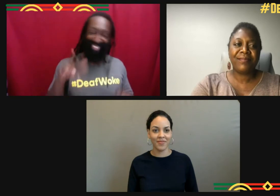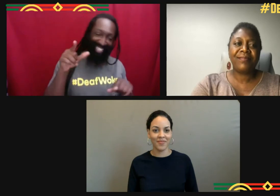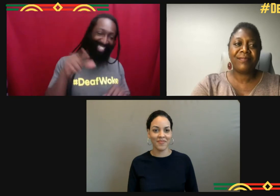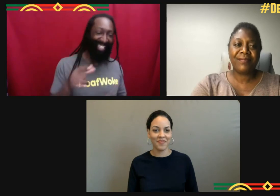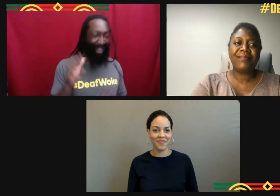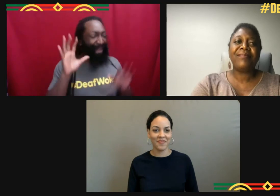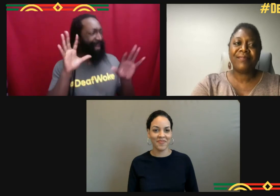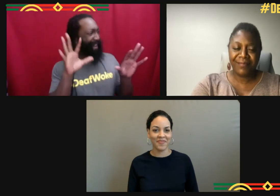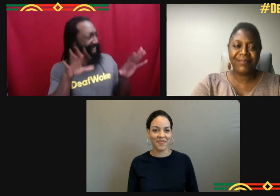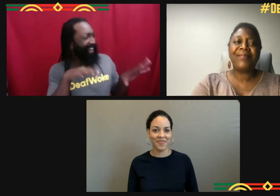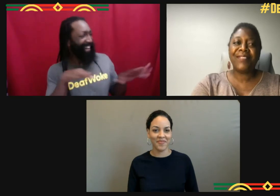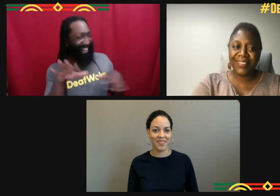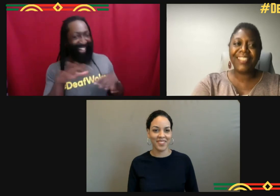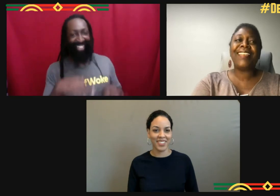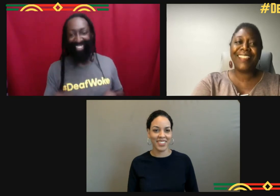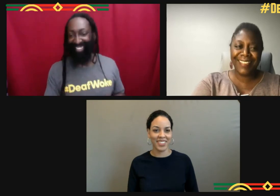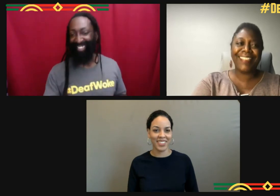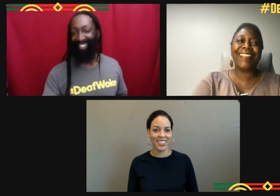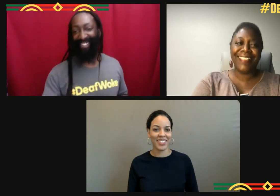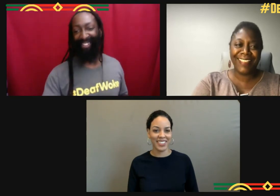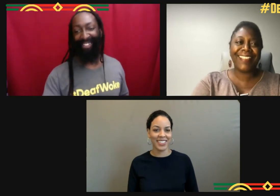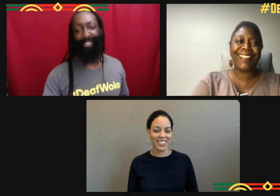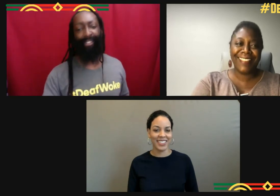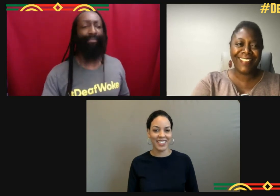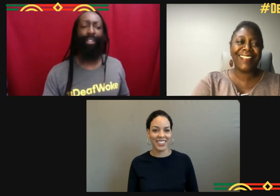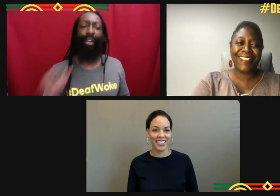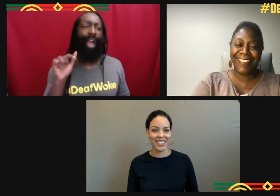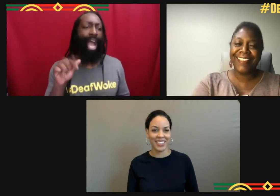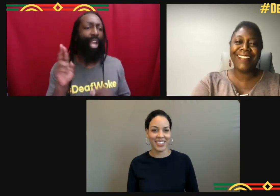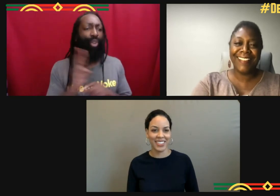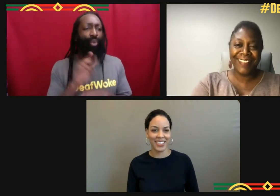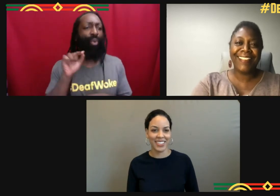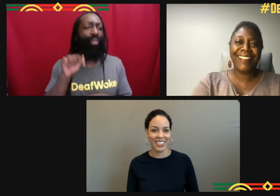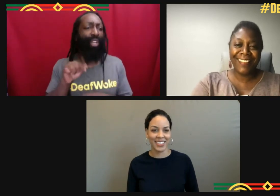That's what I was hoping you would say. Oh, yeah.